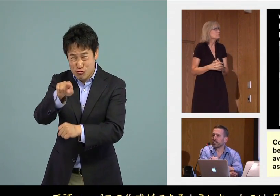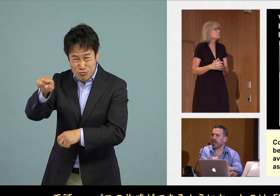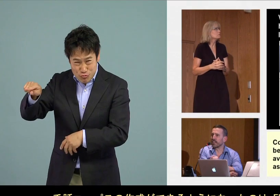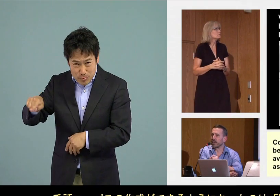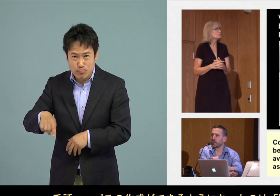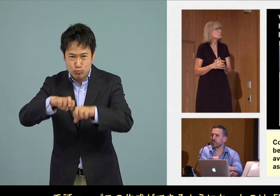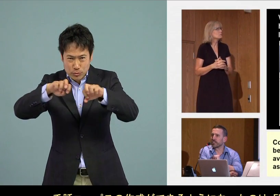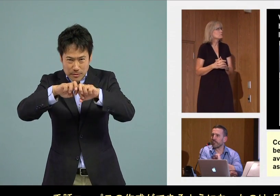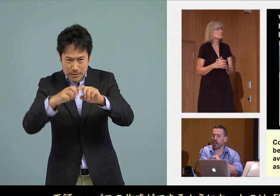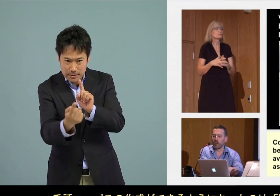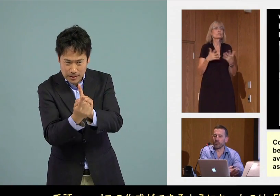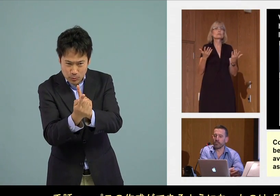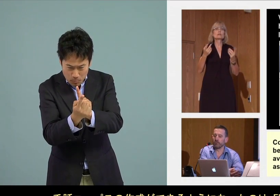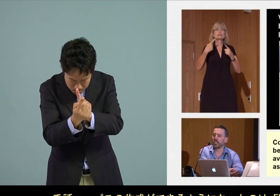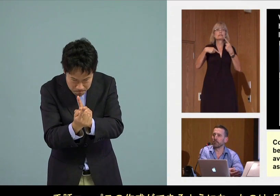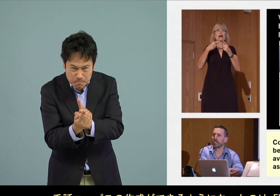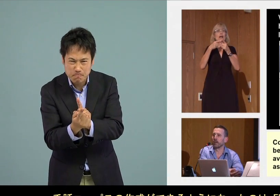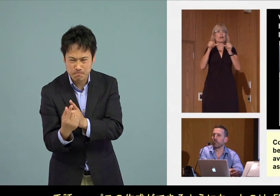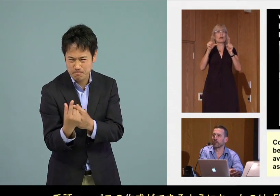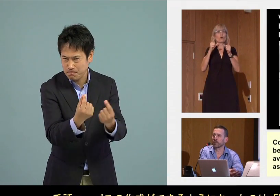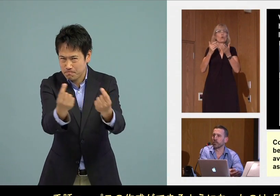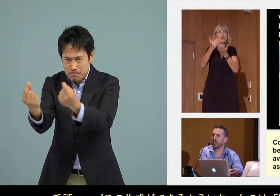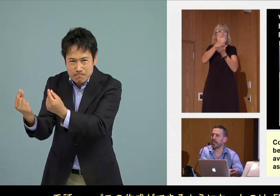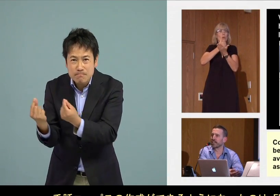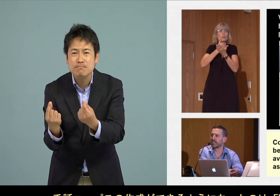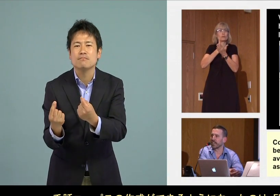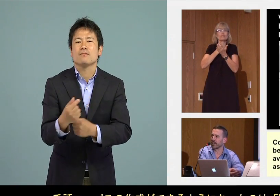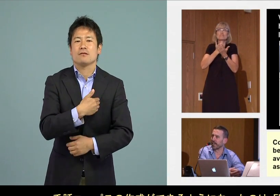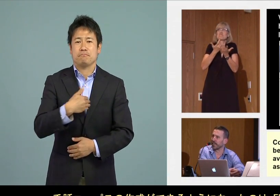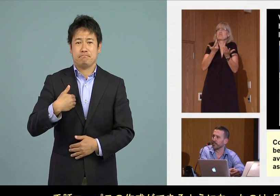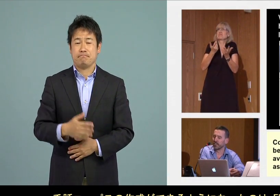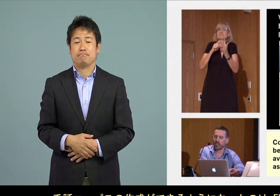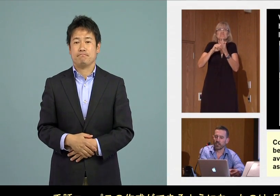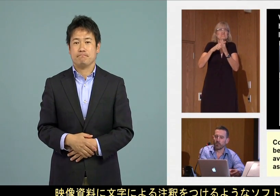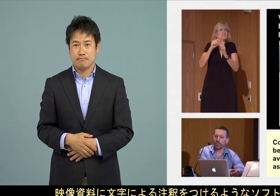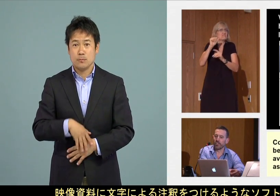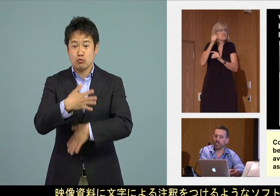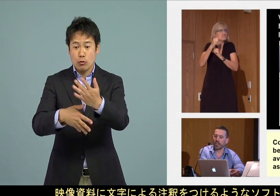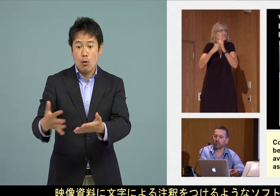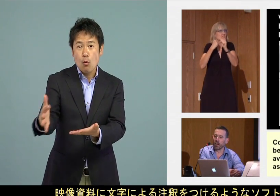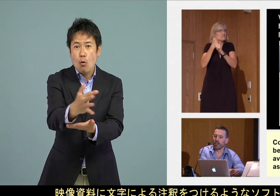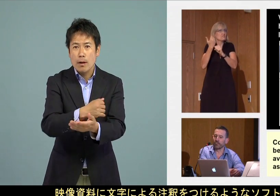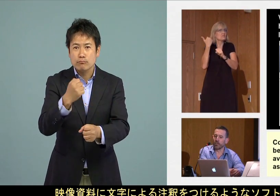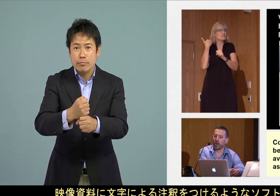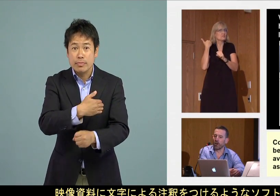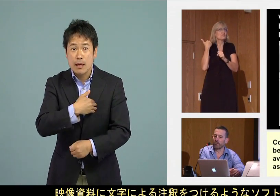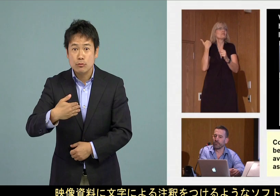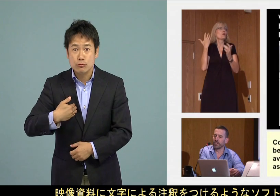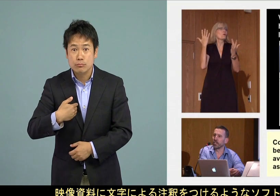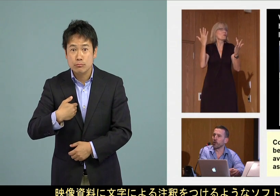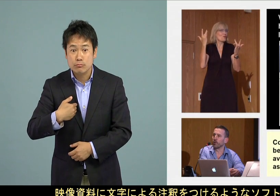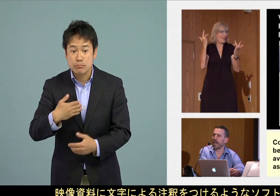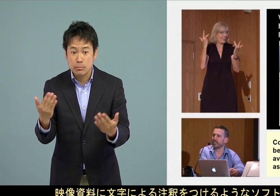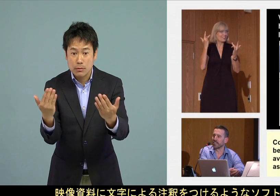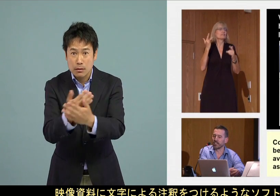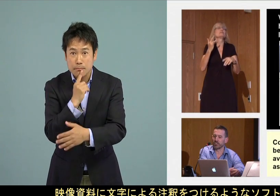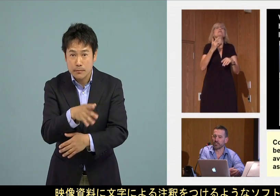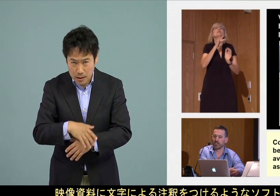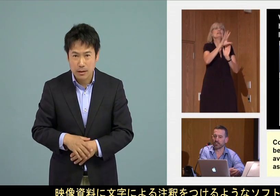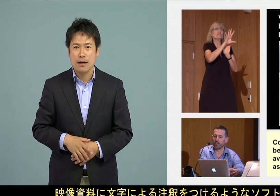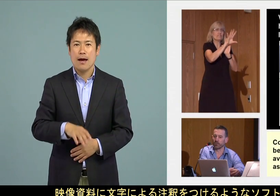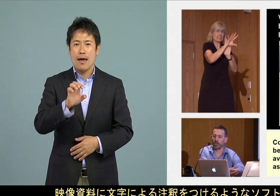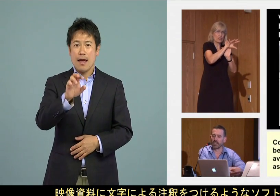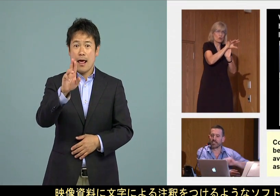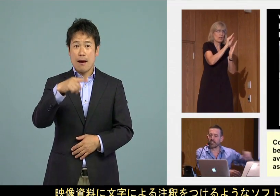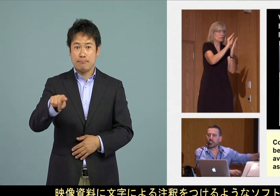Corpora for sign languages have only really become possible in the last decade with the arrival of video